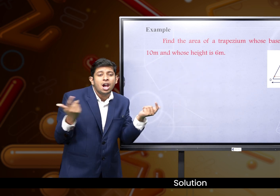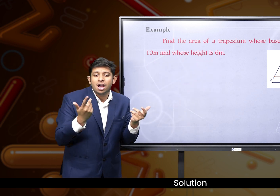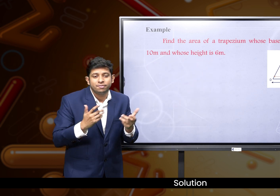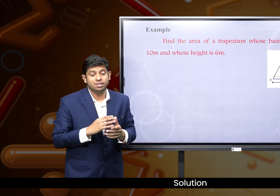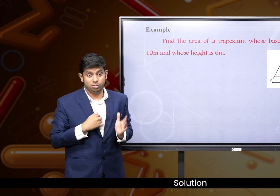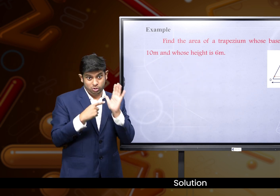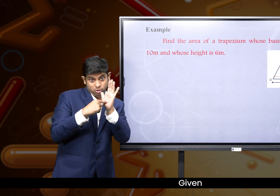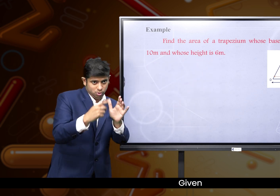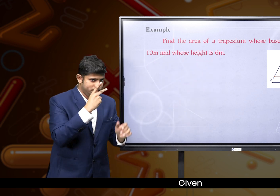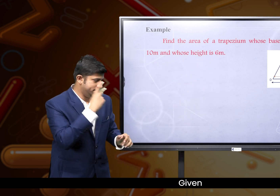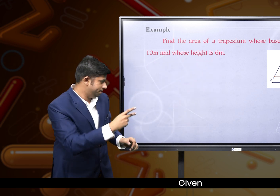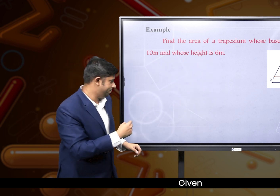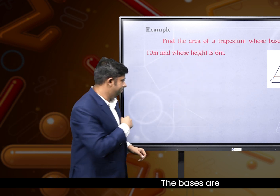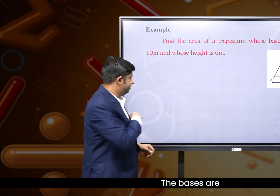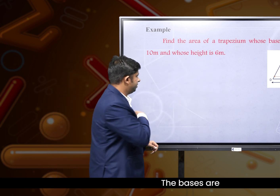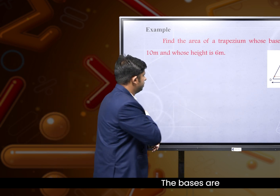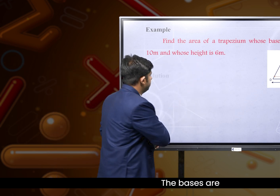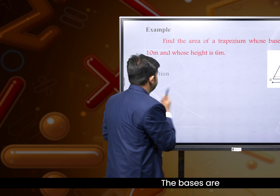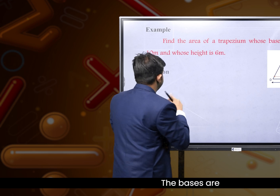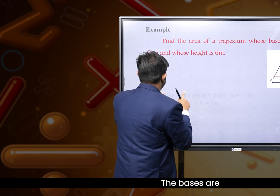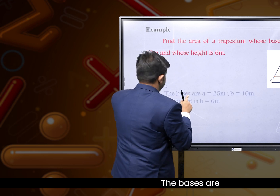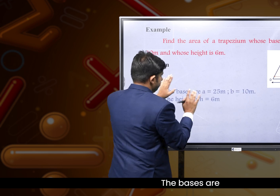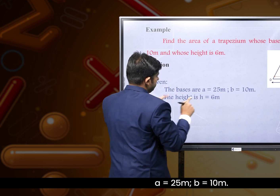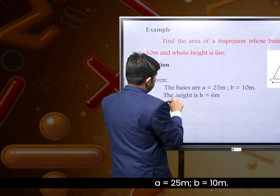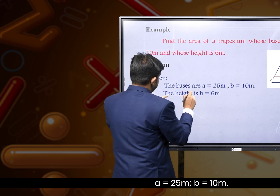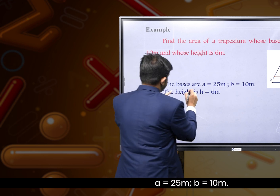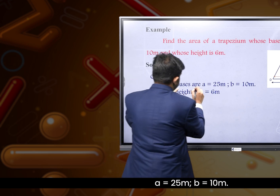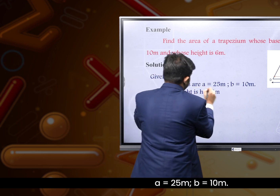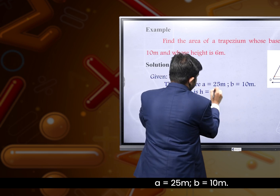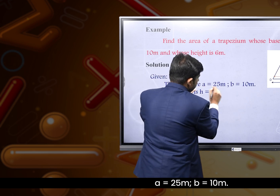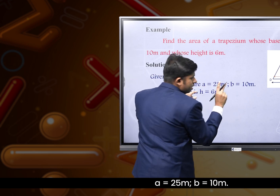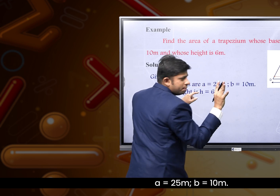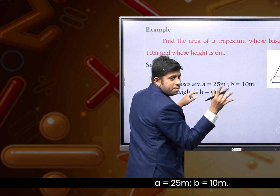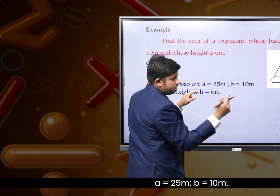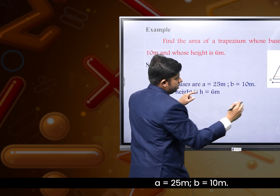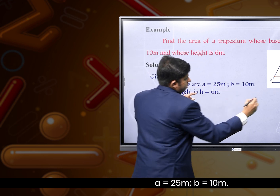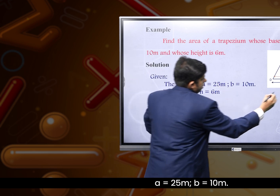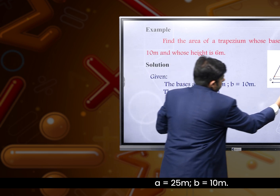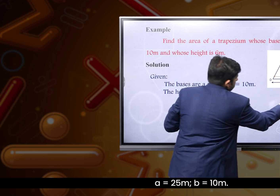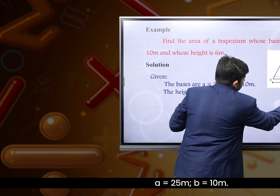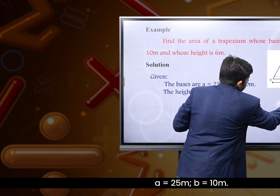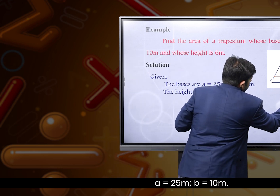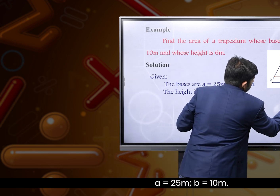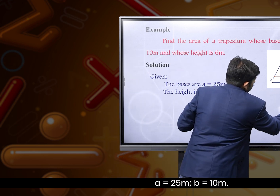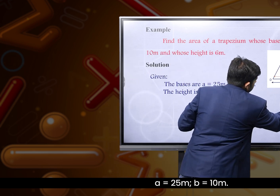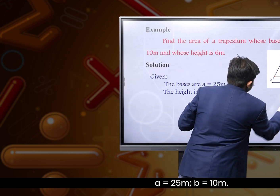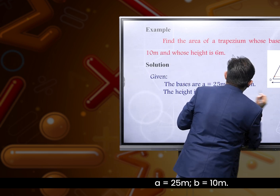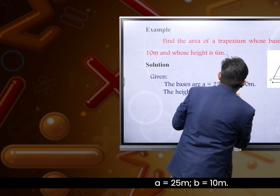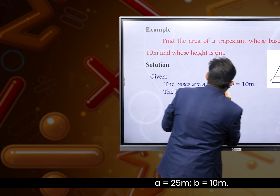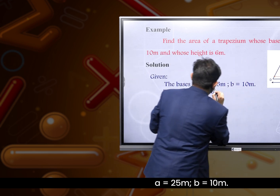Solution. Given the bases are A is equal to 25 meter, B is equal to 10